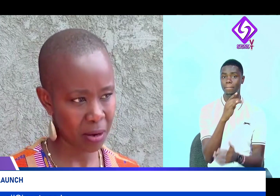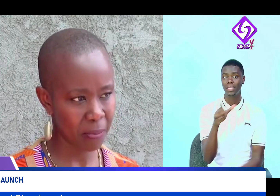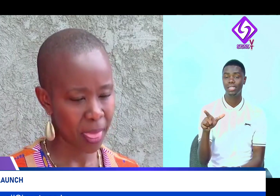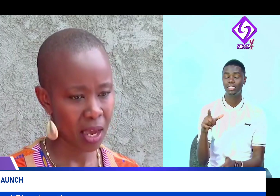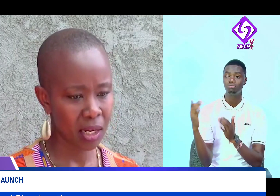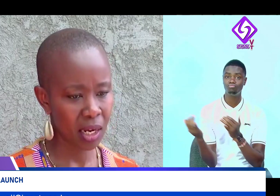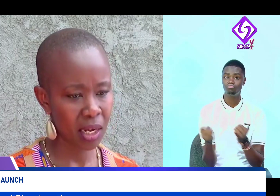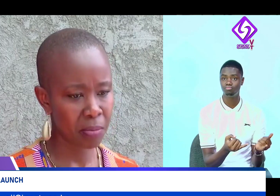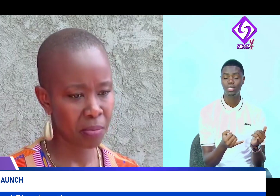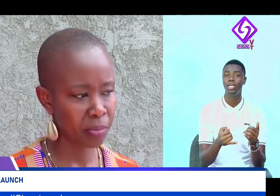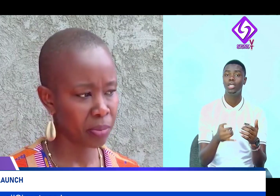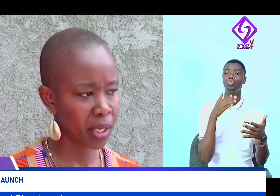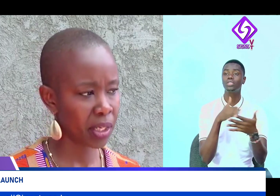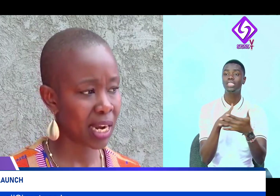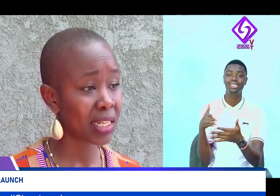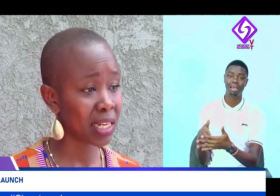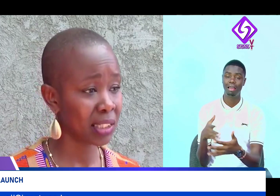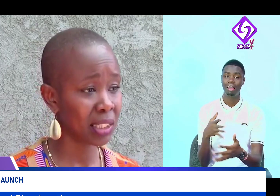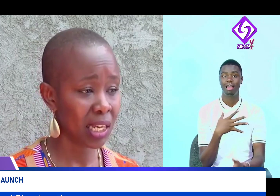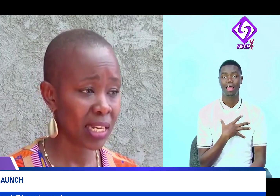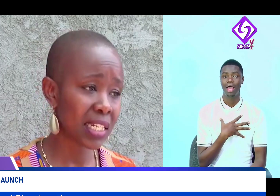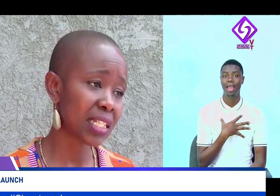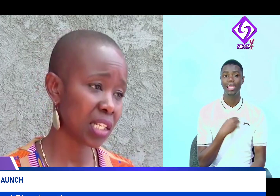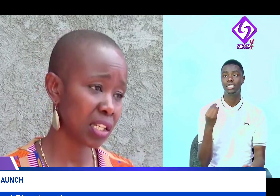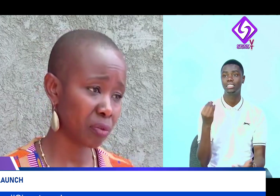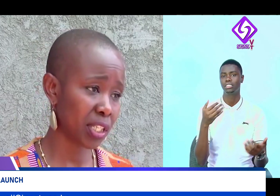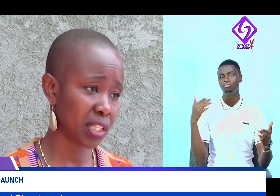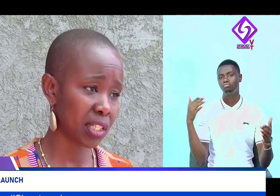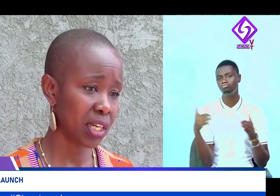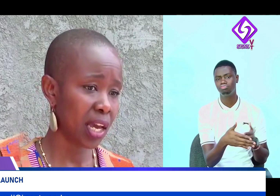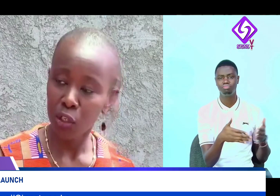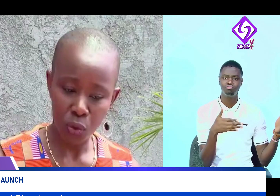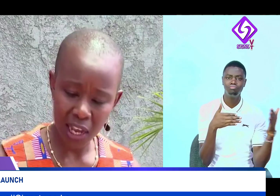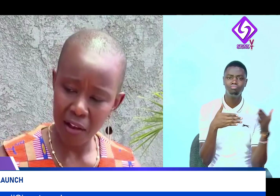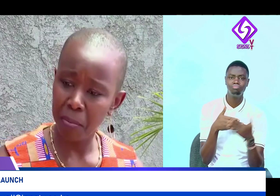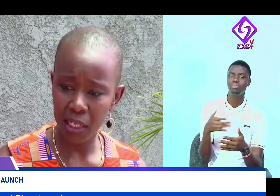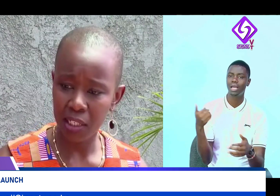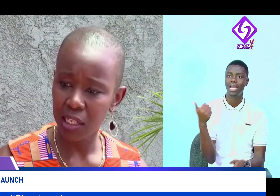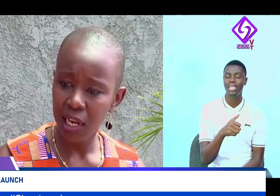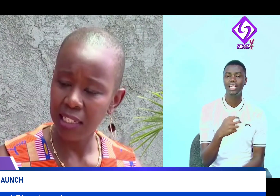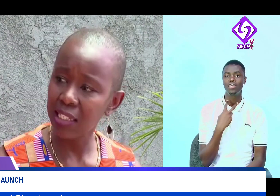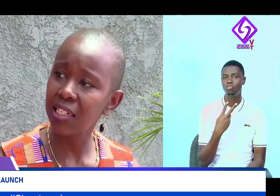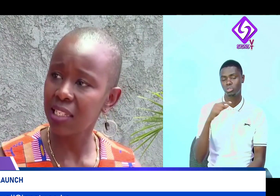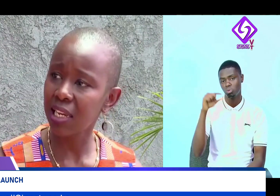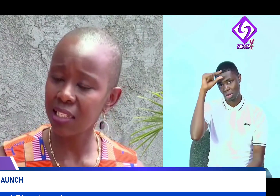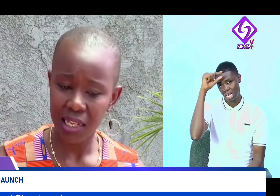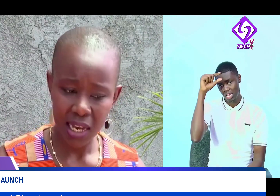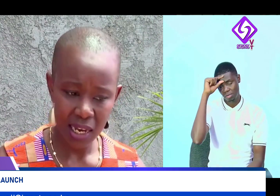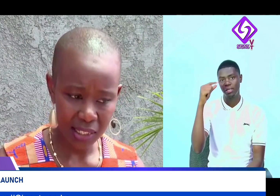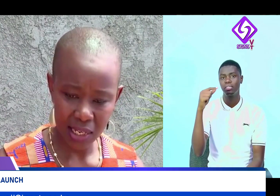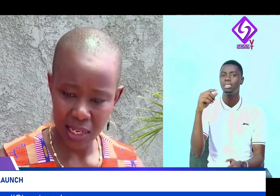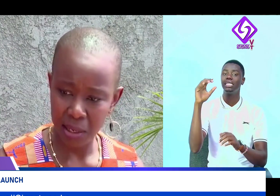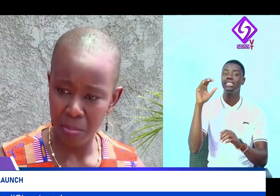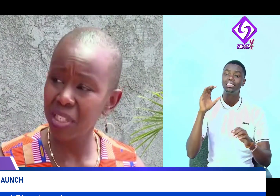censor and curtail any dissenting voices. And so government, as citizens, as